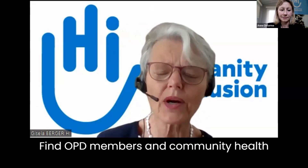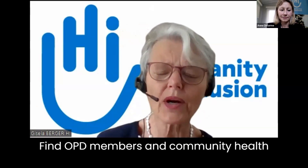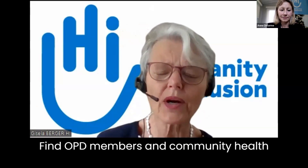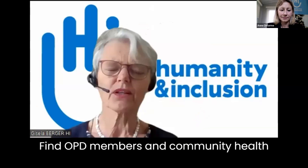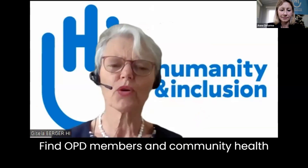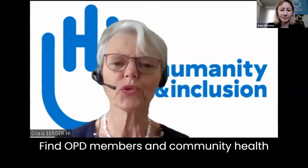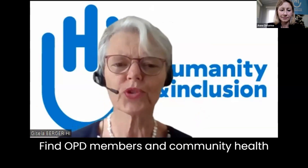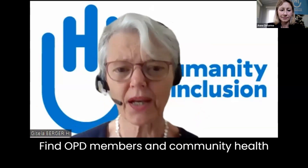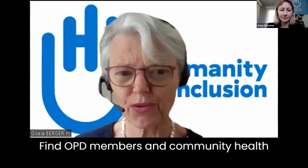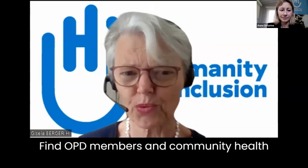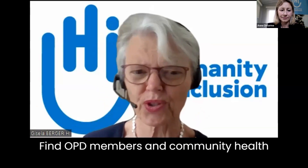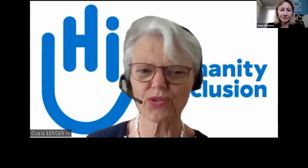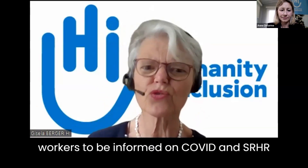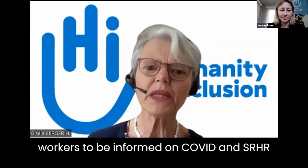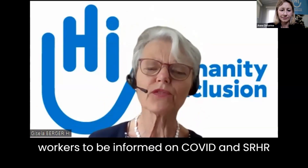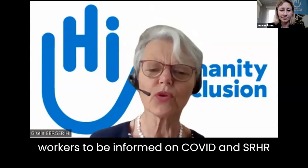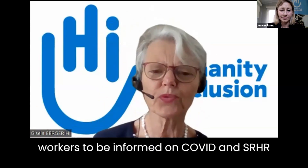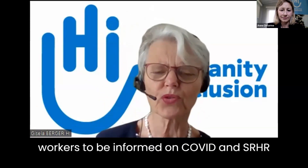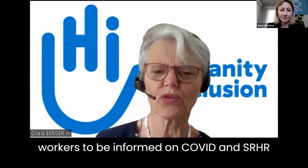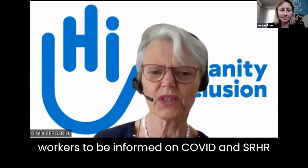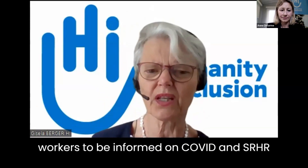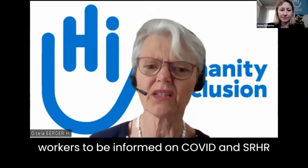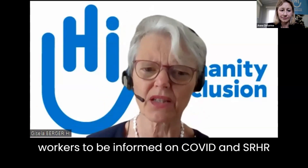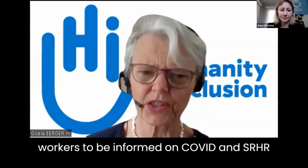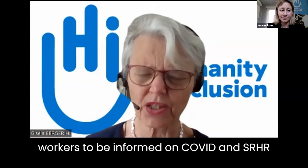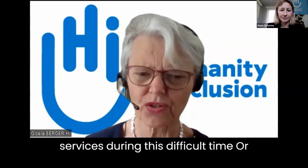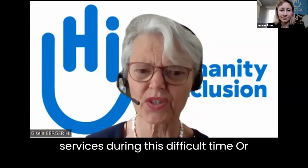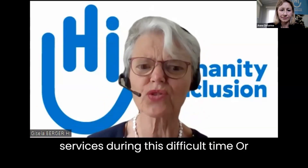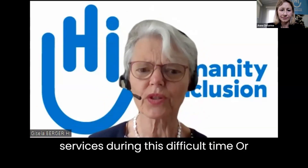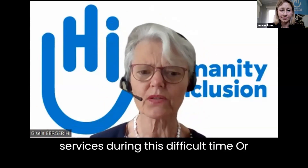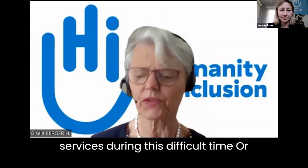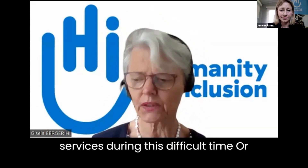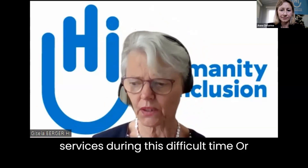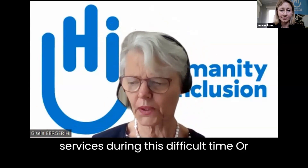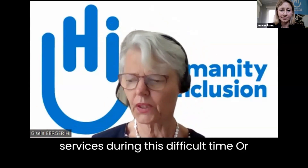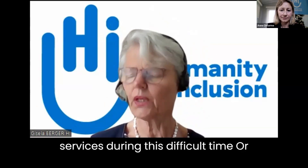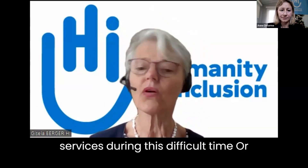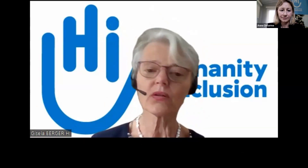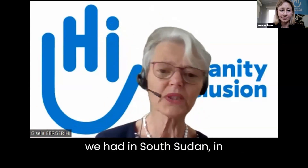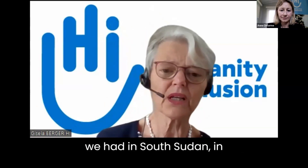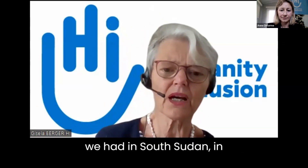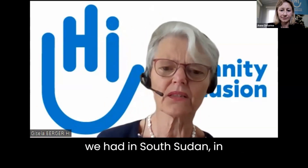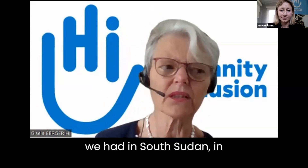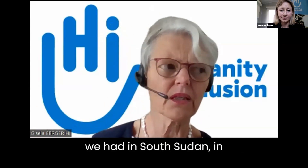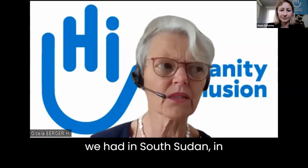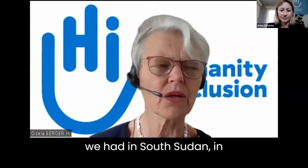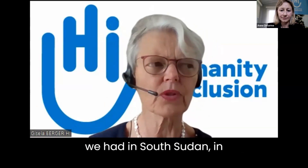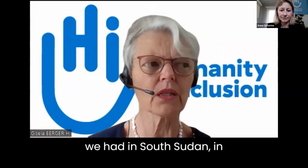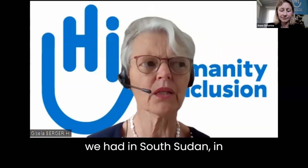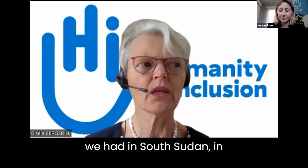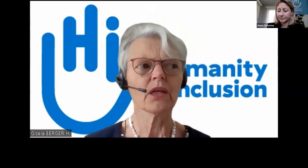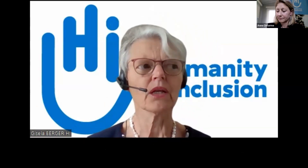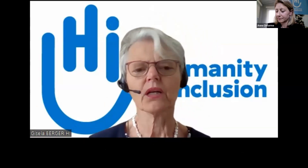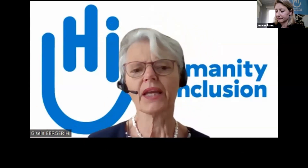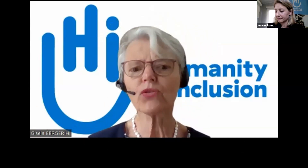OPD members and community health workers to be informed on COVID and SRHR services during this difficult time. Or we had in South